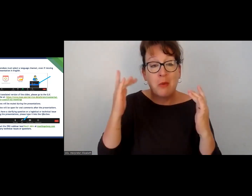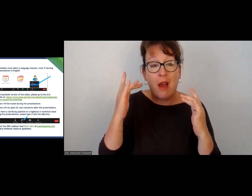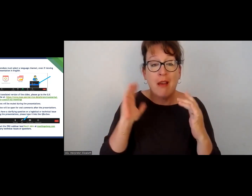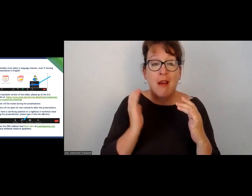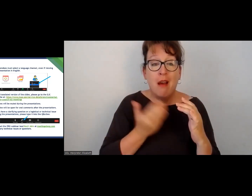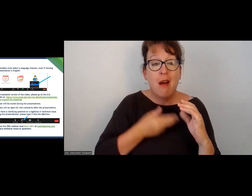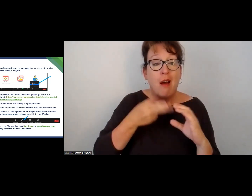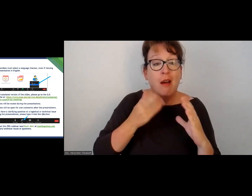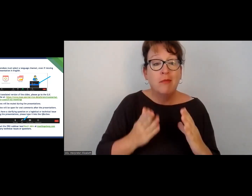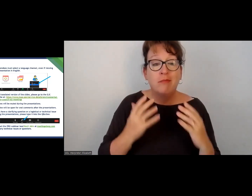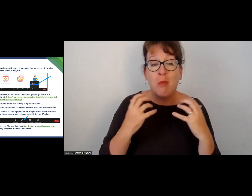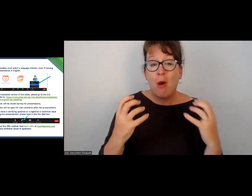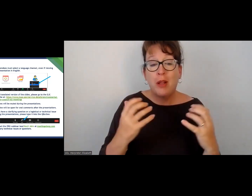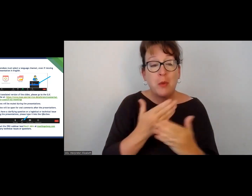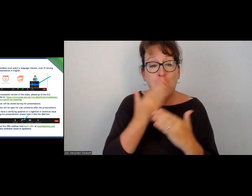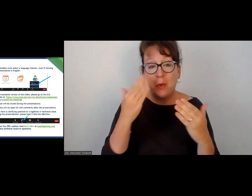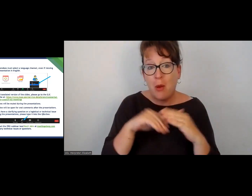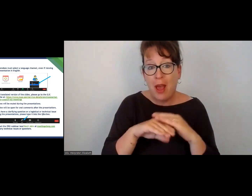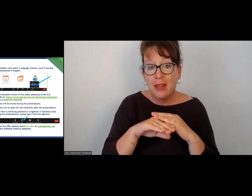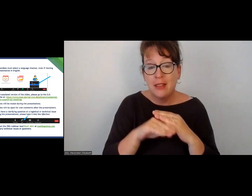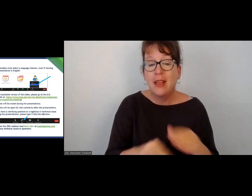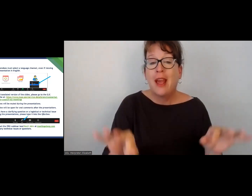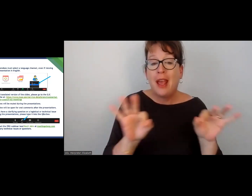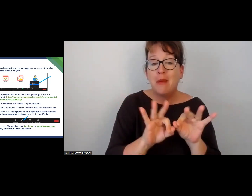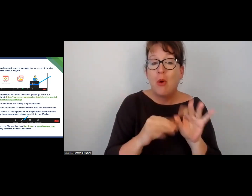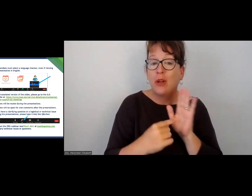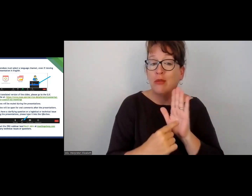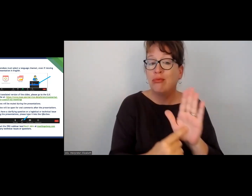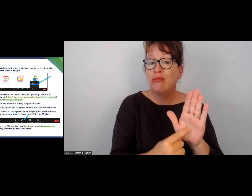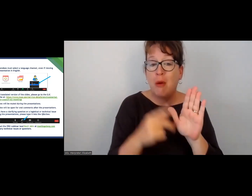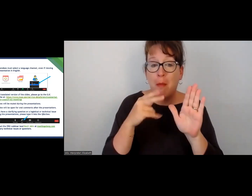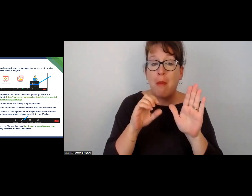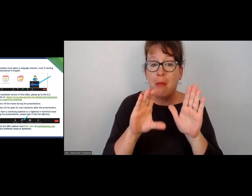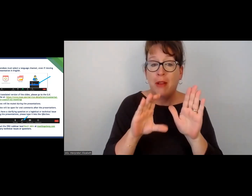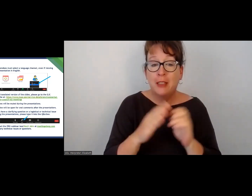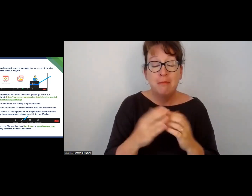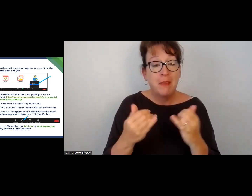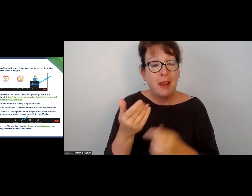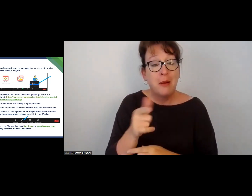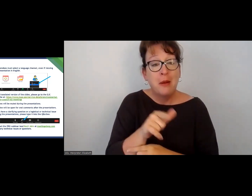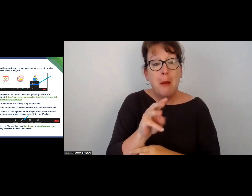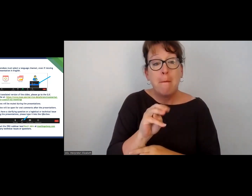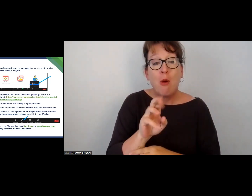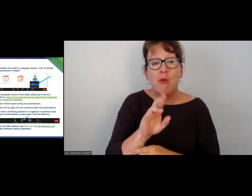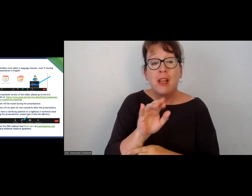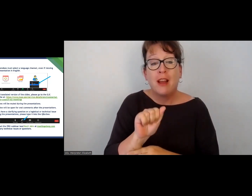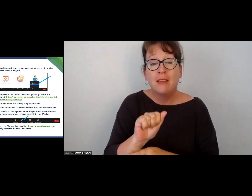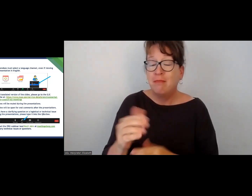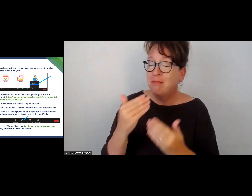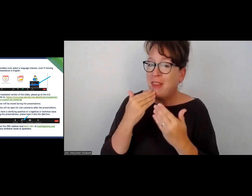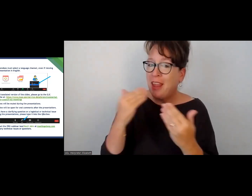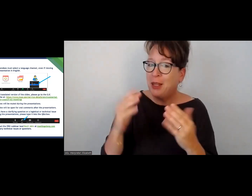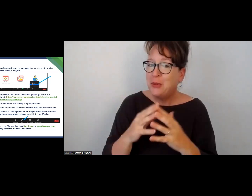and discussion needs to happen in public view. And now I'll turn it back over to Maria Belen. Thank you so